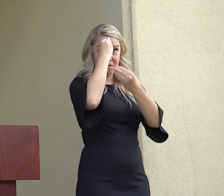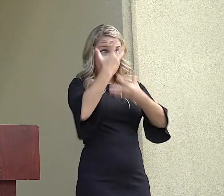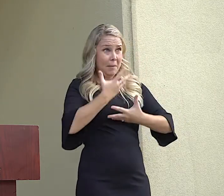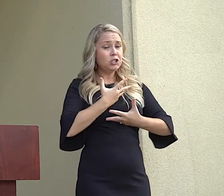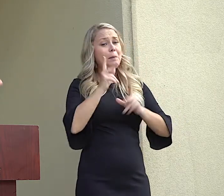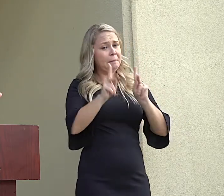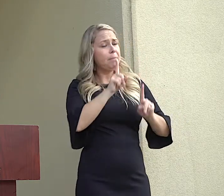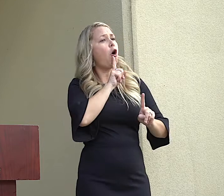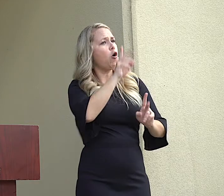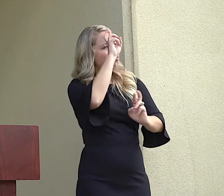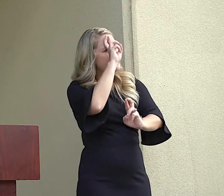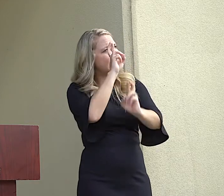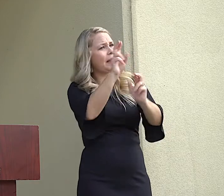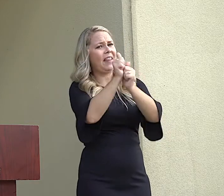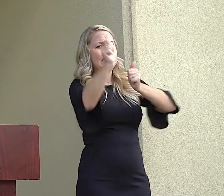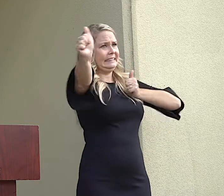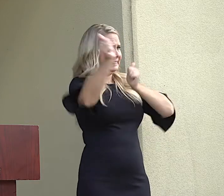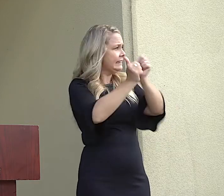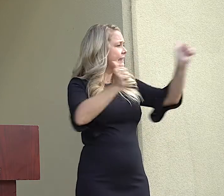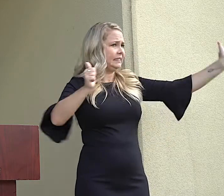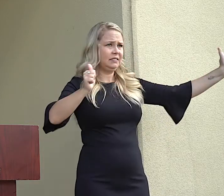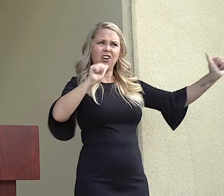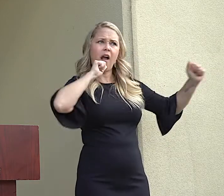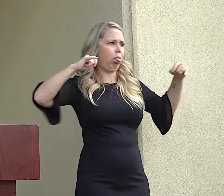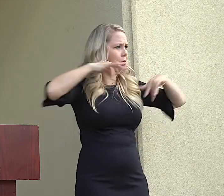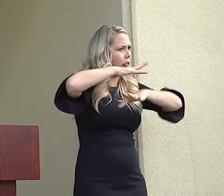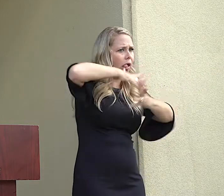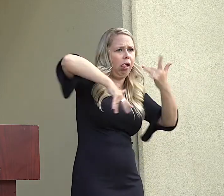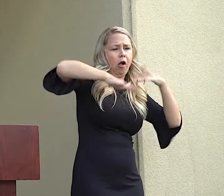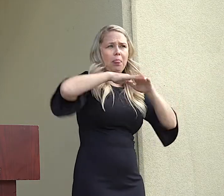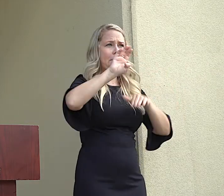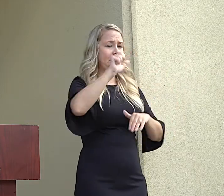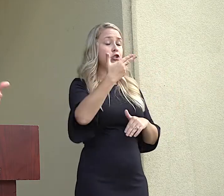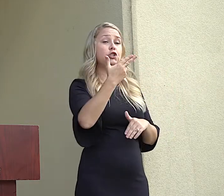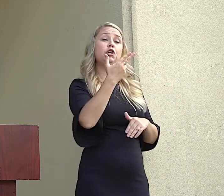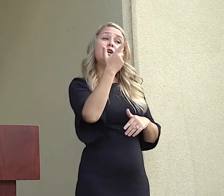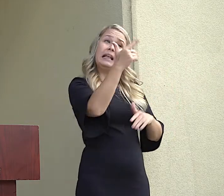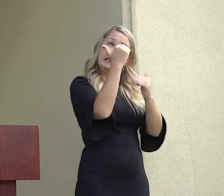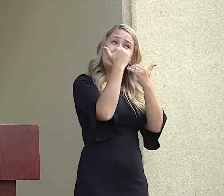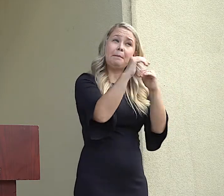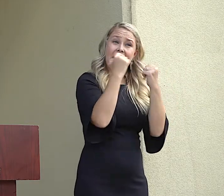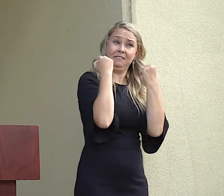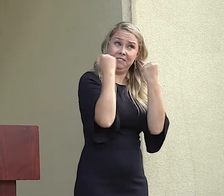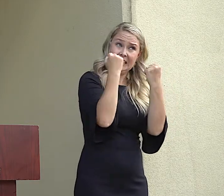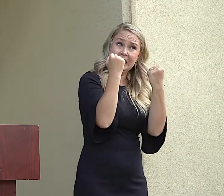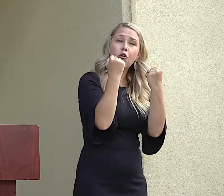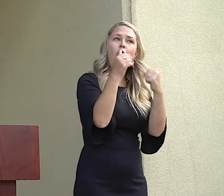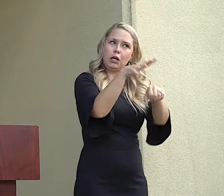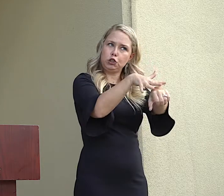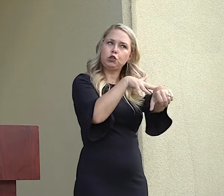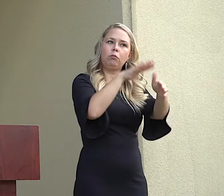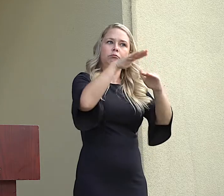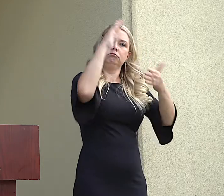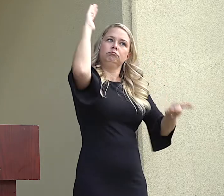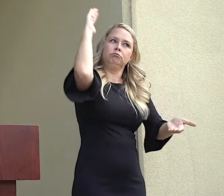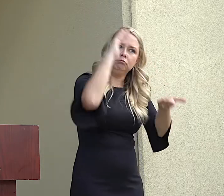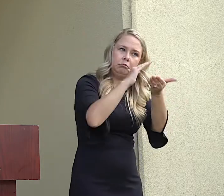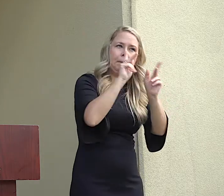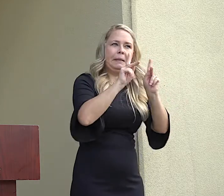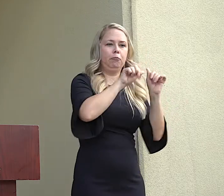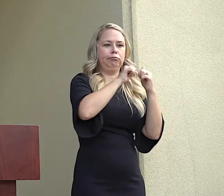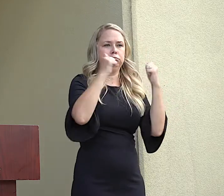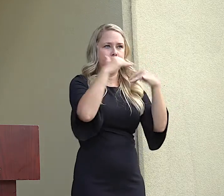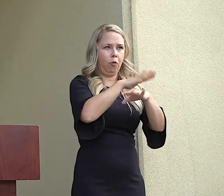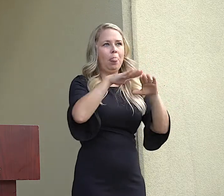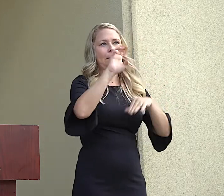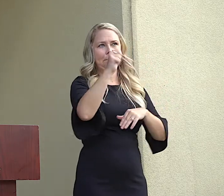is that people are respecting that distancing. You can break it up into a couple things. First of all, limiting vehicular traffic has slowed down a lot of people on the beaches. It